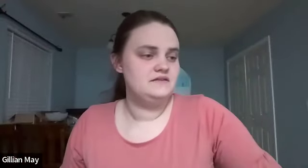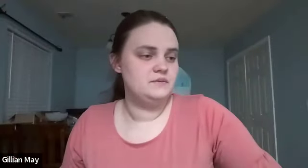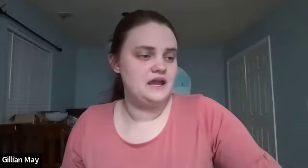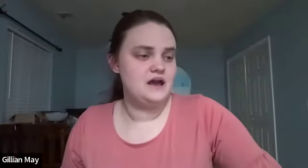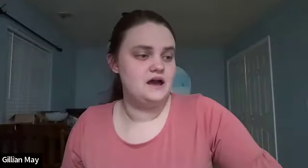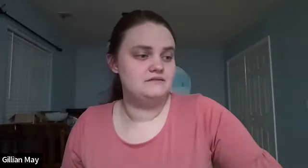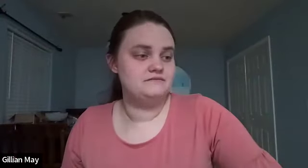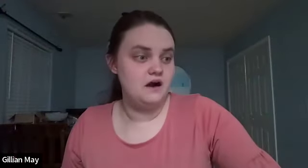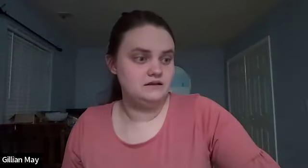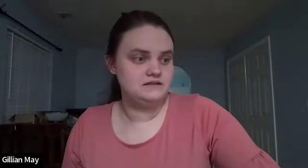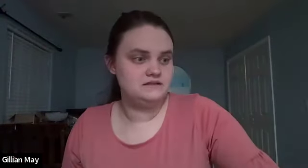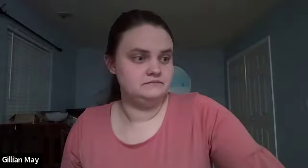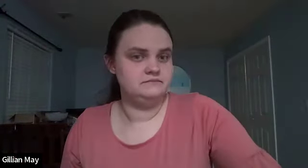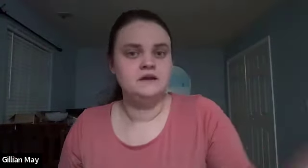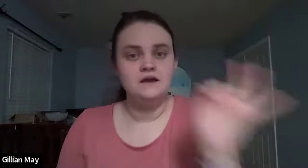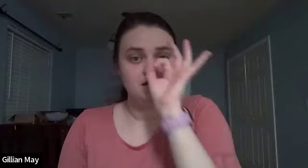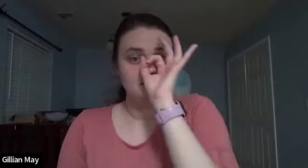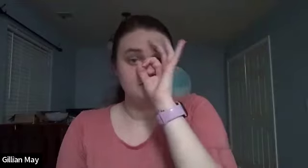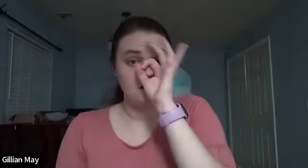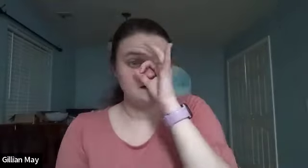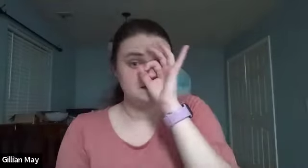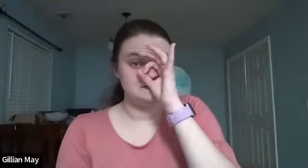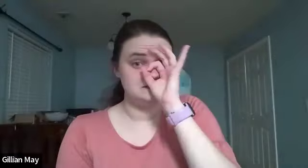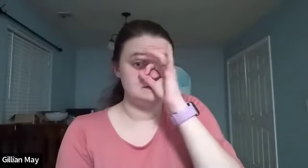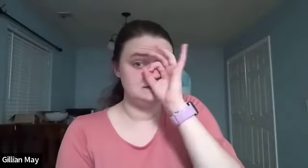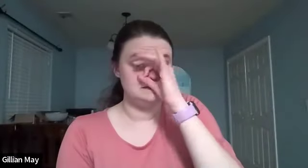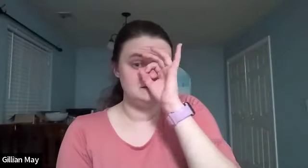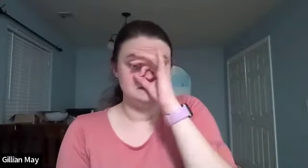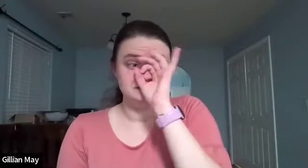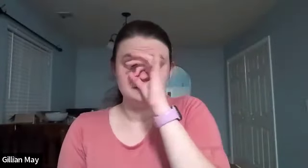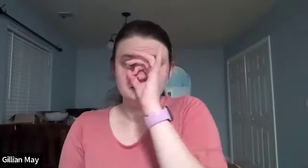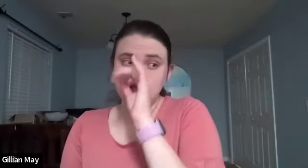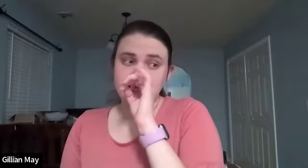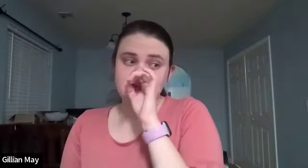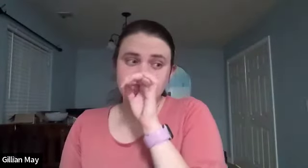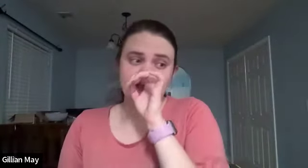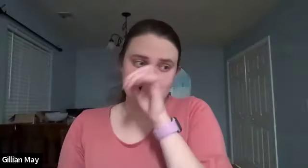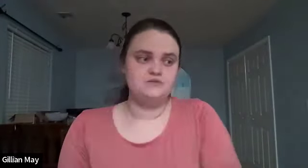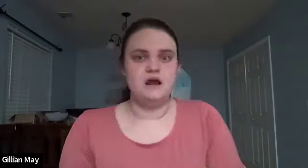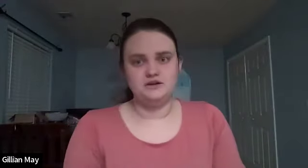Then we had fox. Fox. And then we had